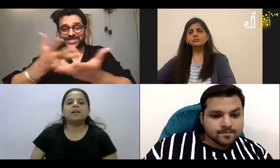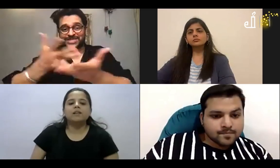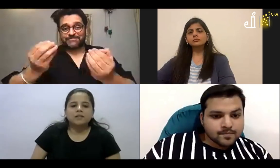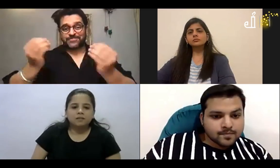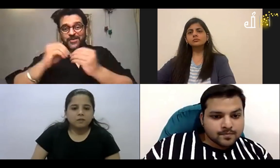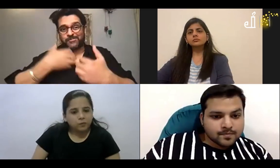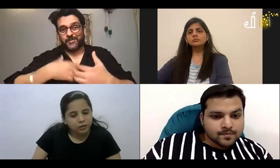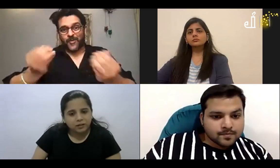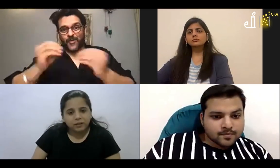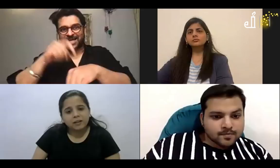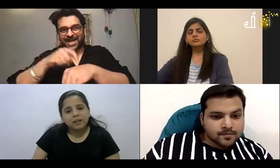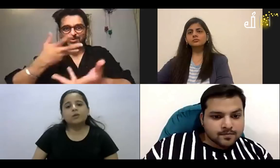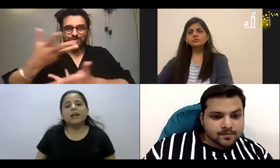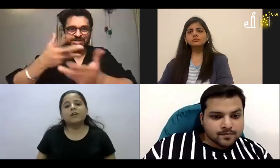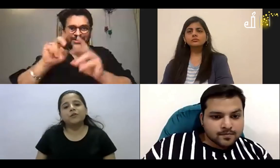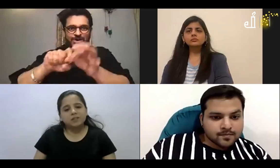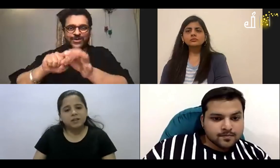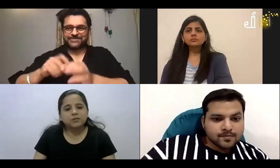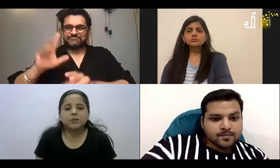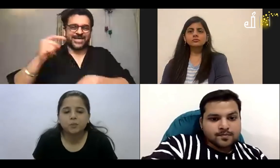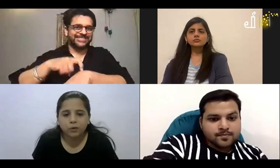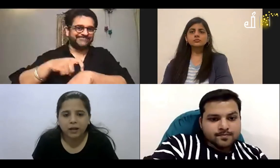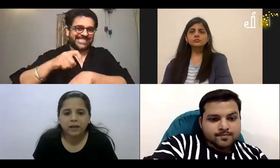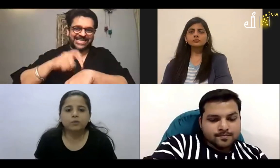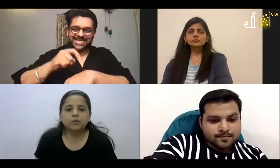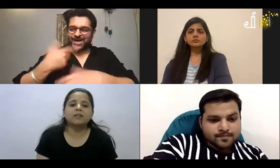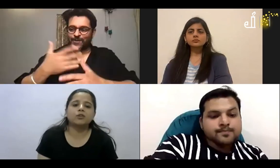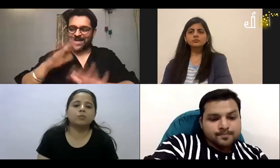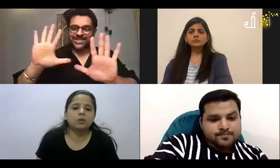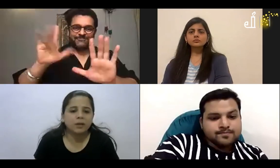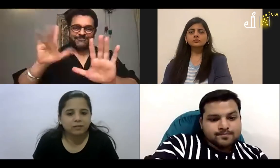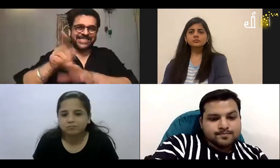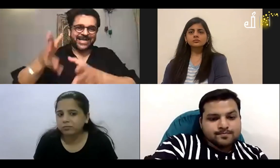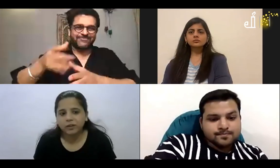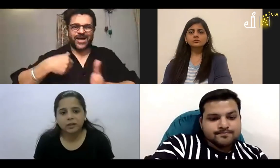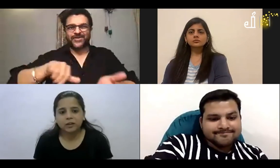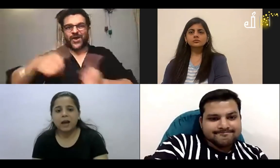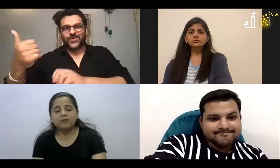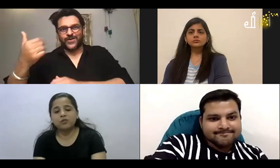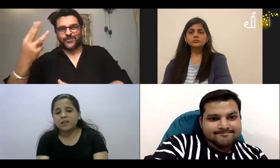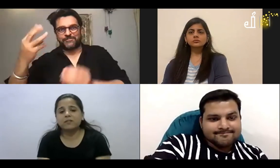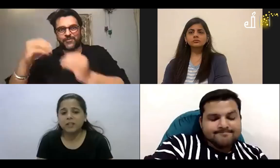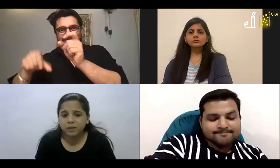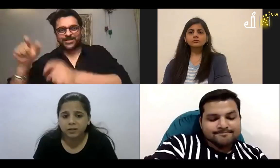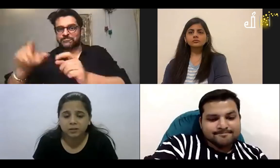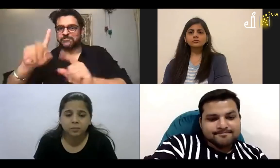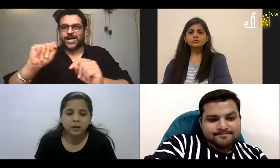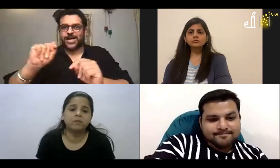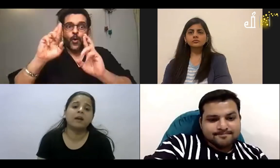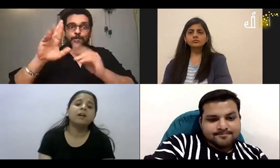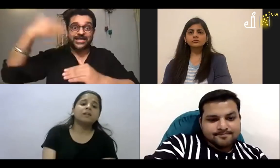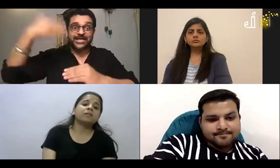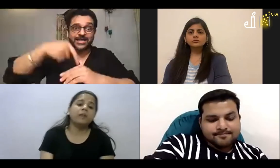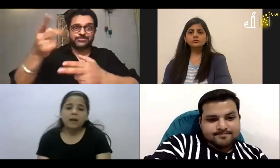Yeah, we would really would like to discuss with you more and would ask you more, but we have 10 minutes,